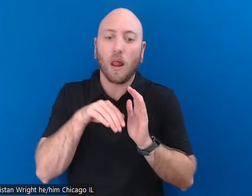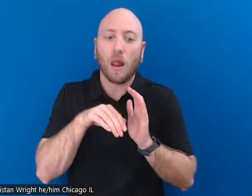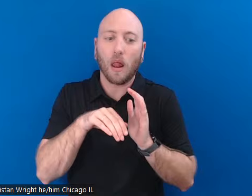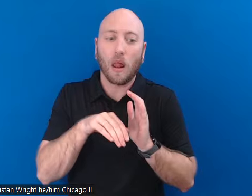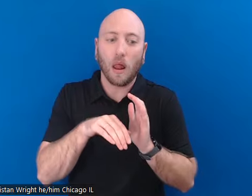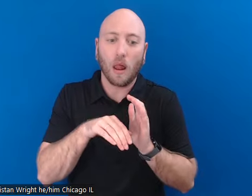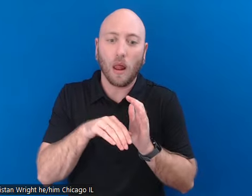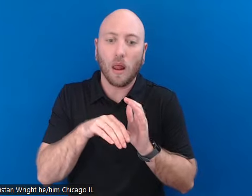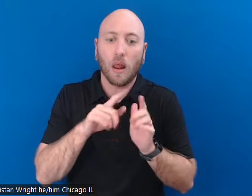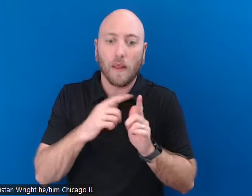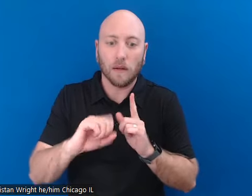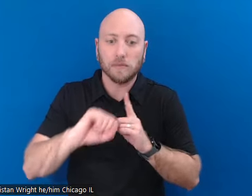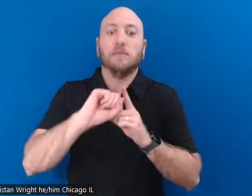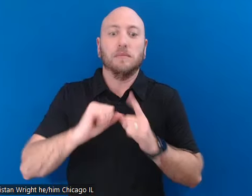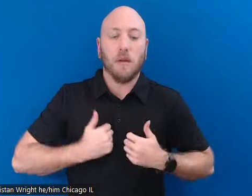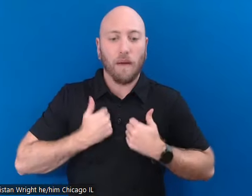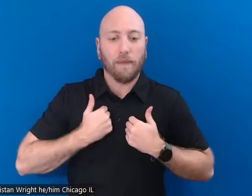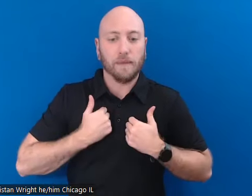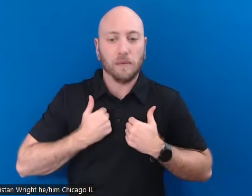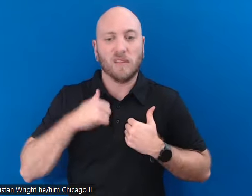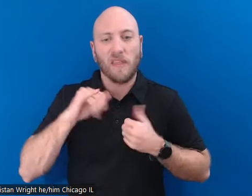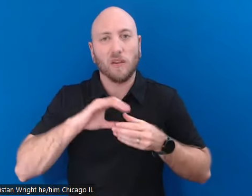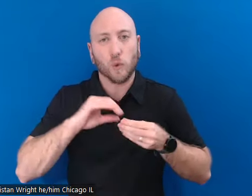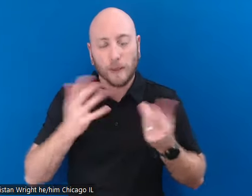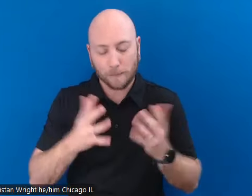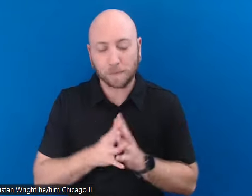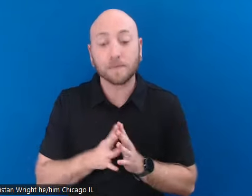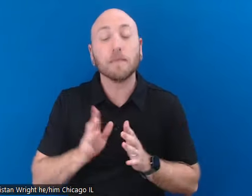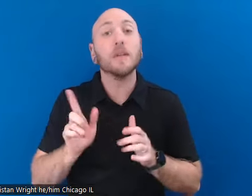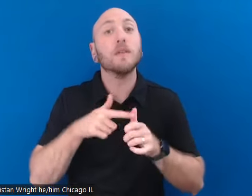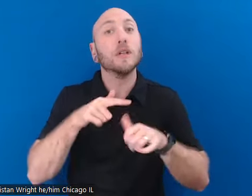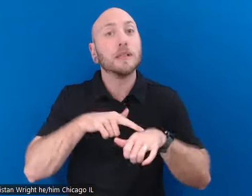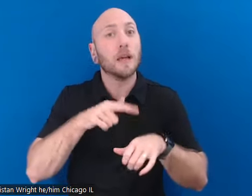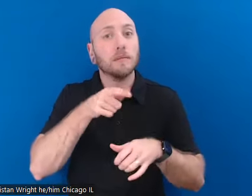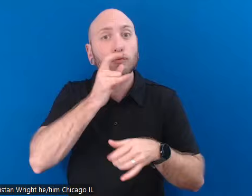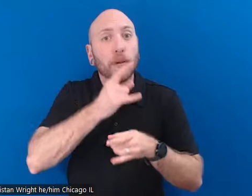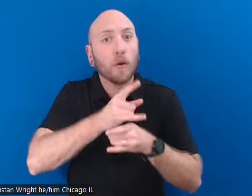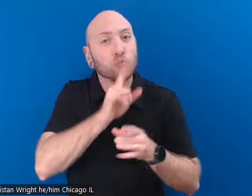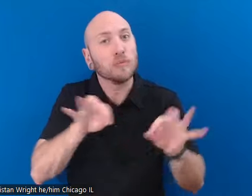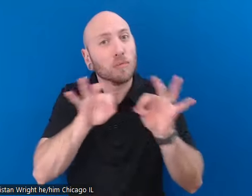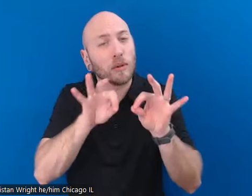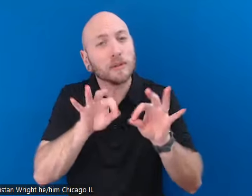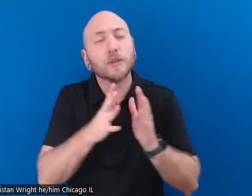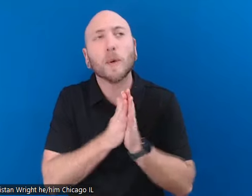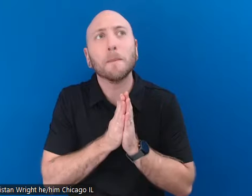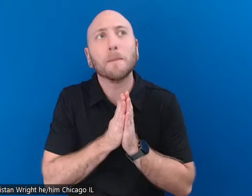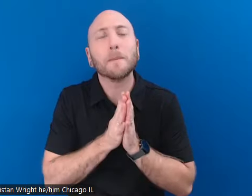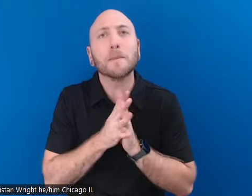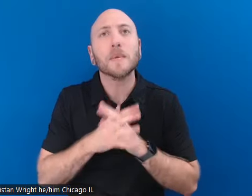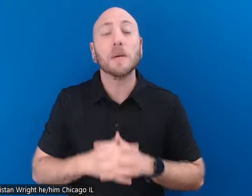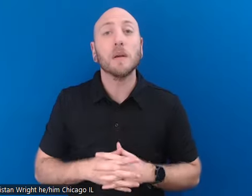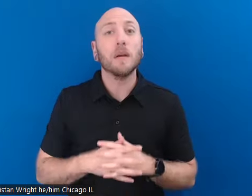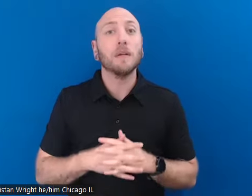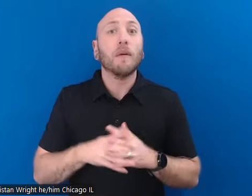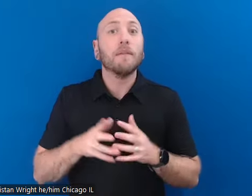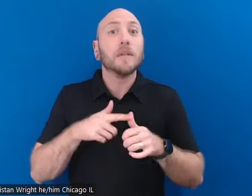think, that first drink for me was important. So my first drink of alcohol came maybe 3 to 4 weeks